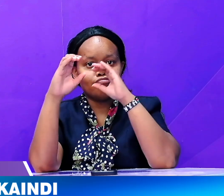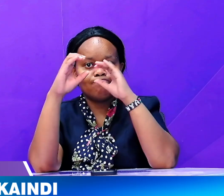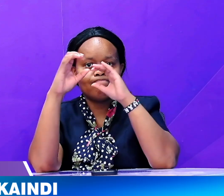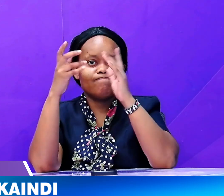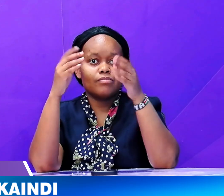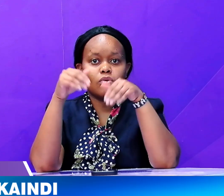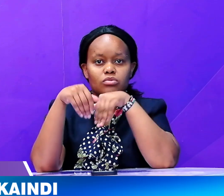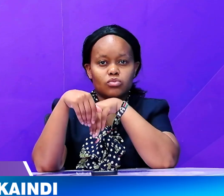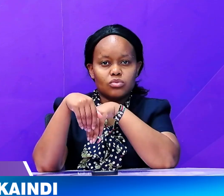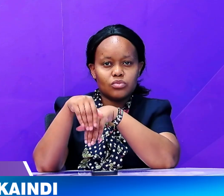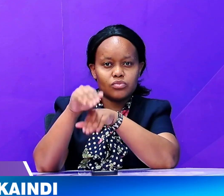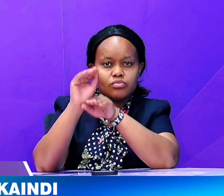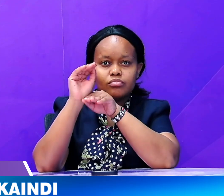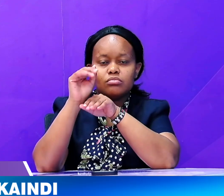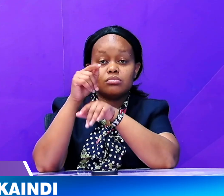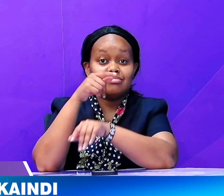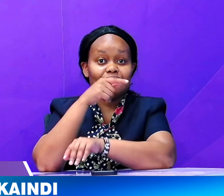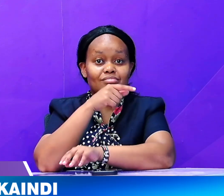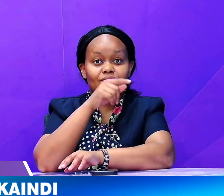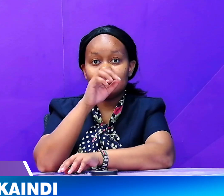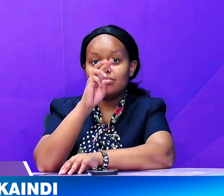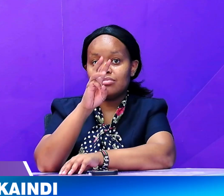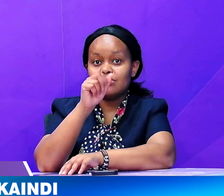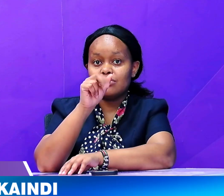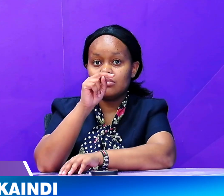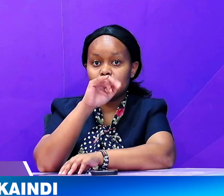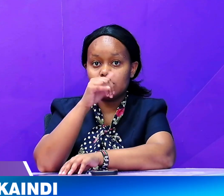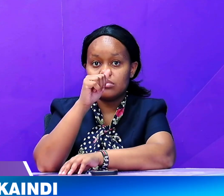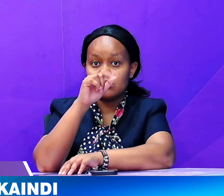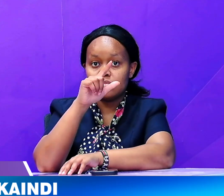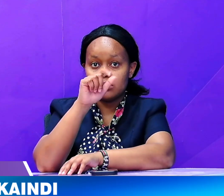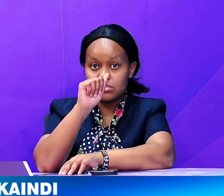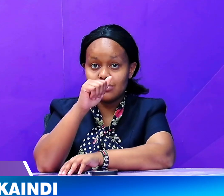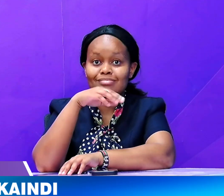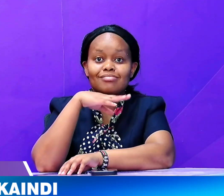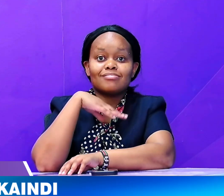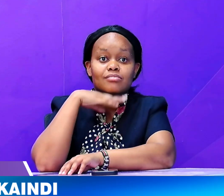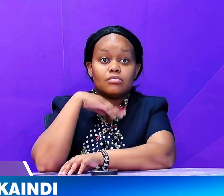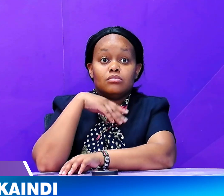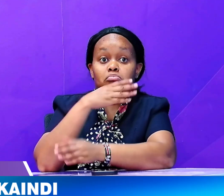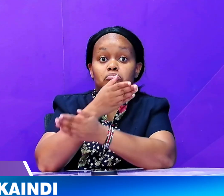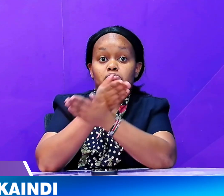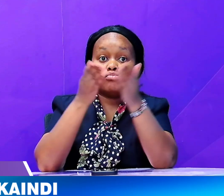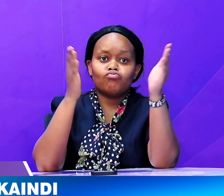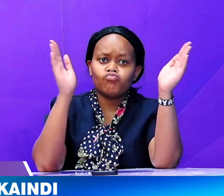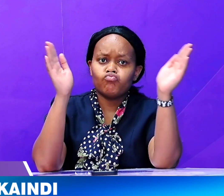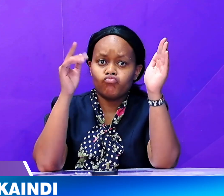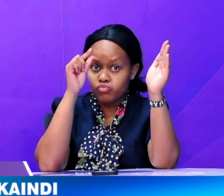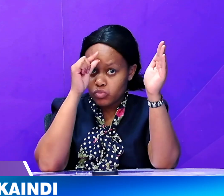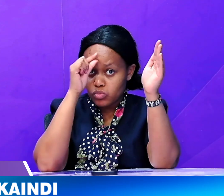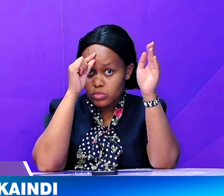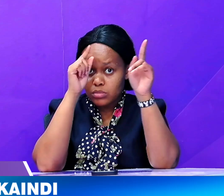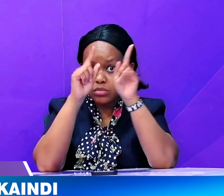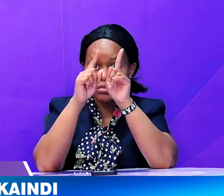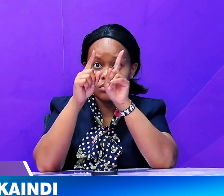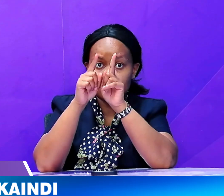communicate following Wanjala's death. They urge the government and relevant authorities to intervene